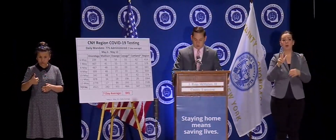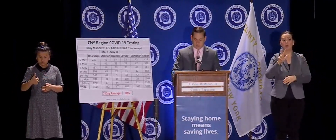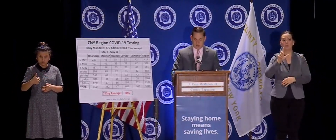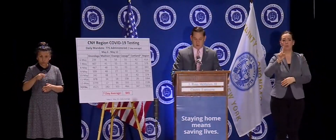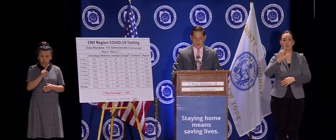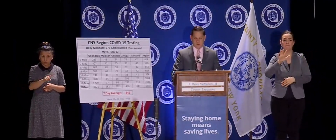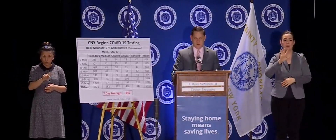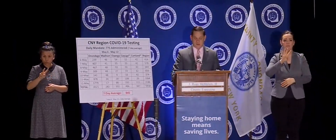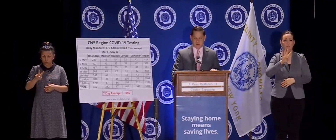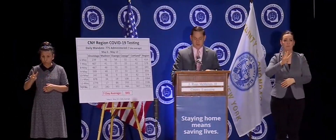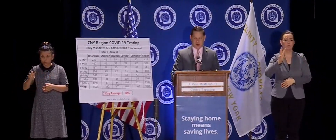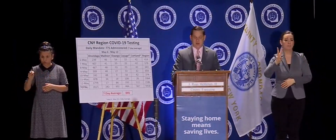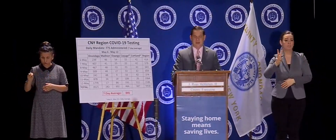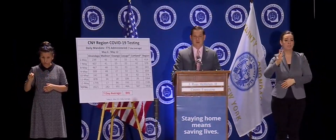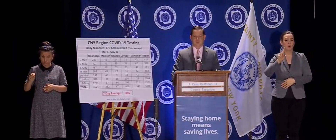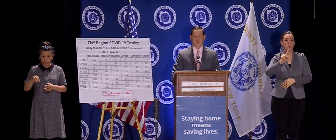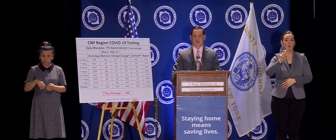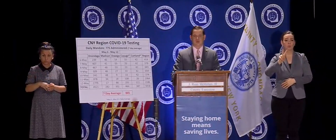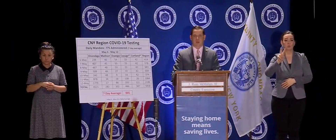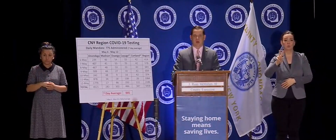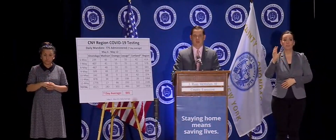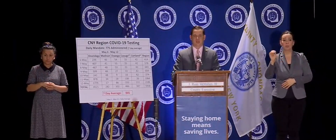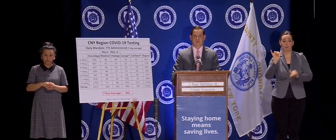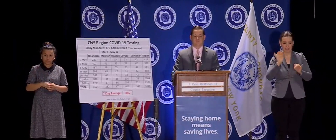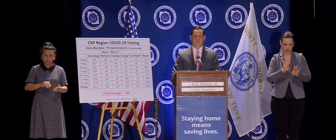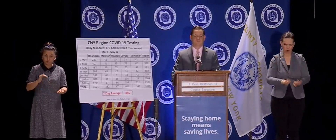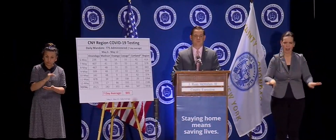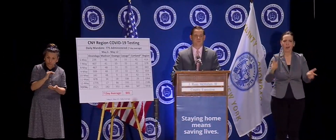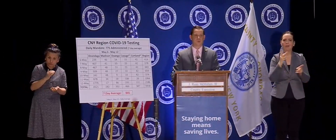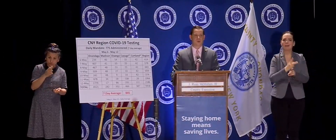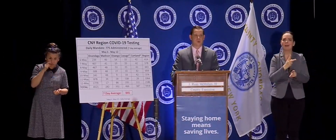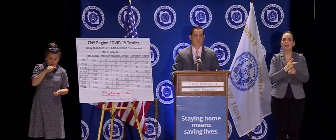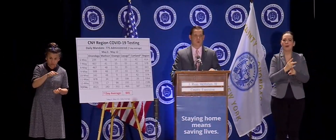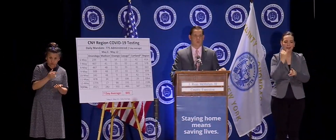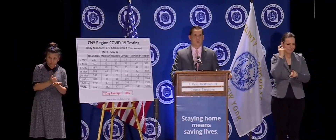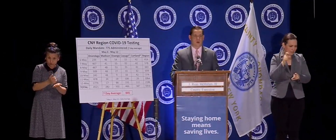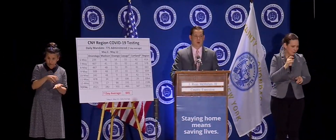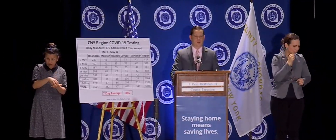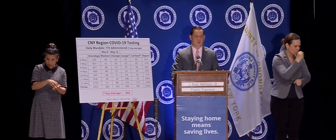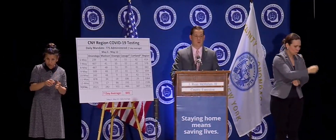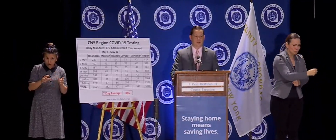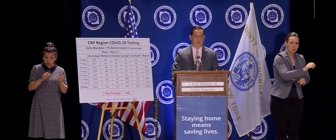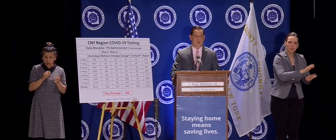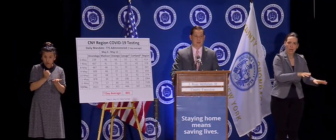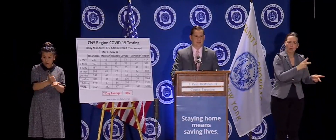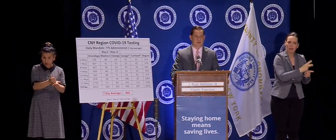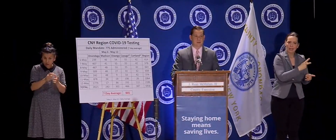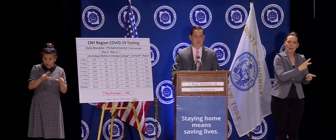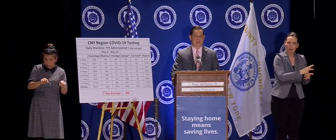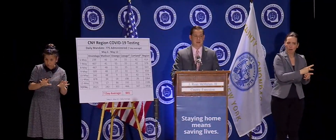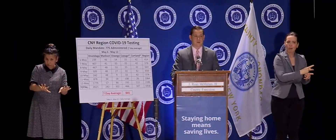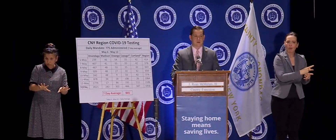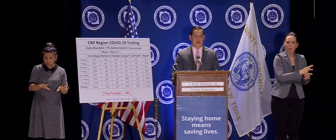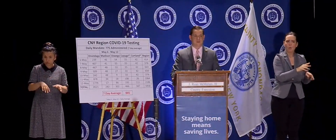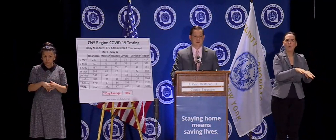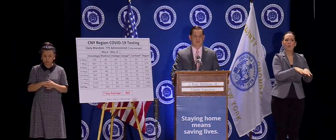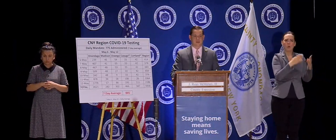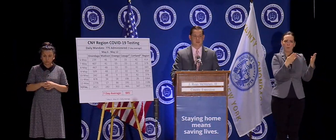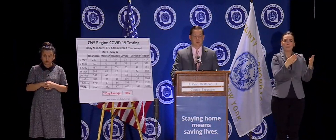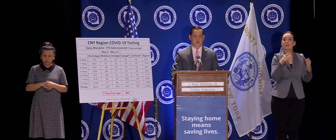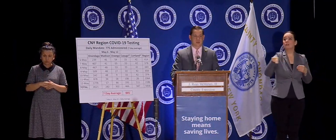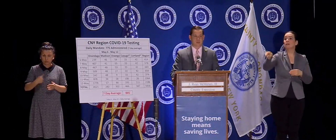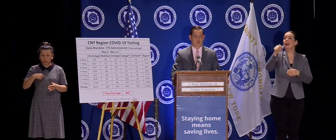315-446-1220. This is our Child Care Solutions partnership where we are doing daycare slots